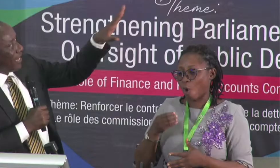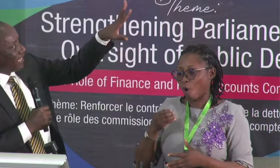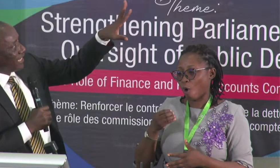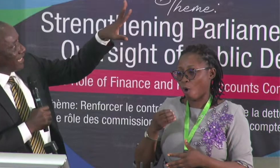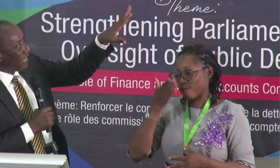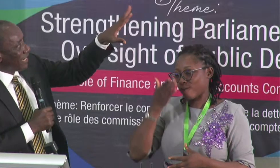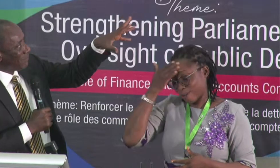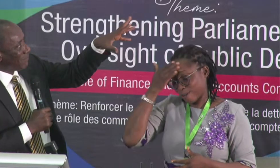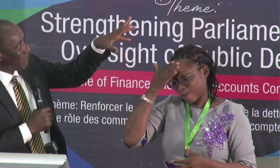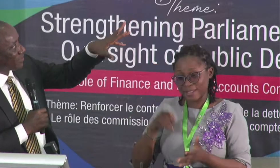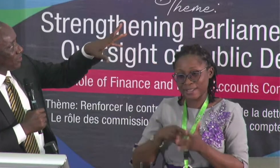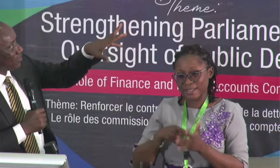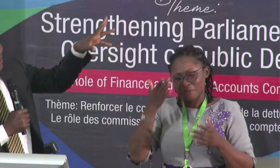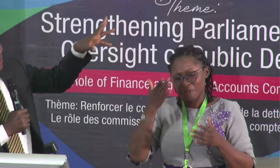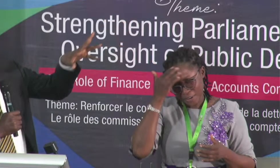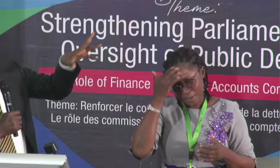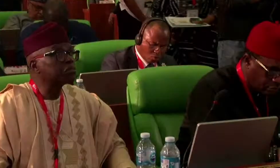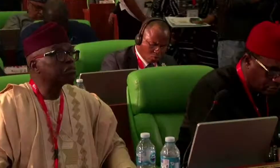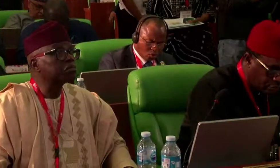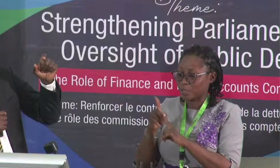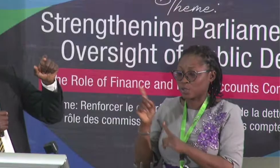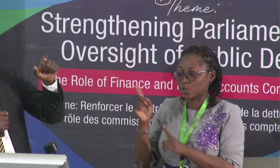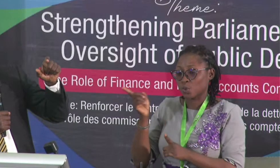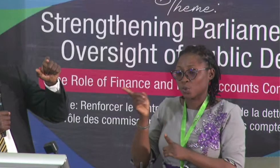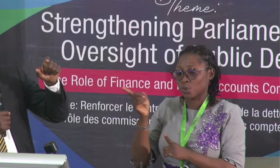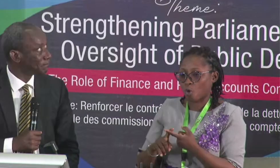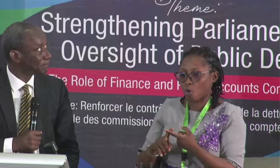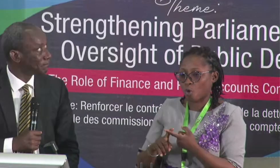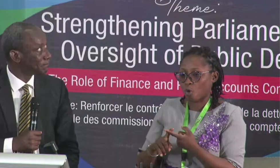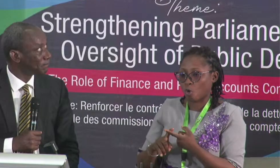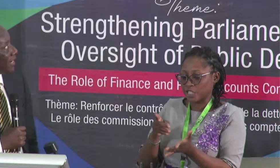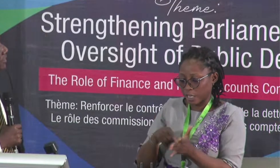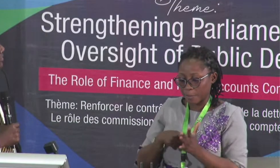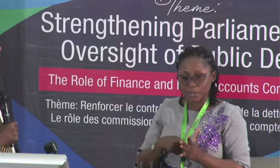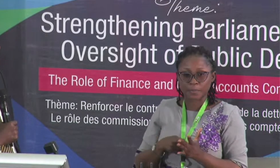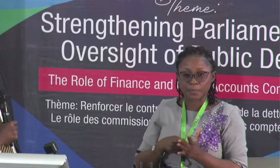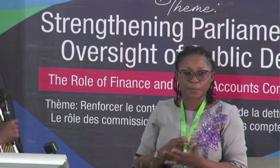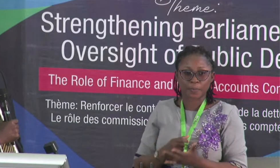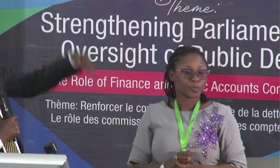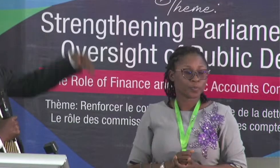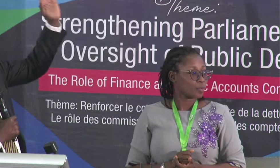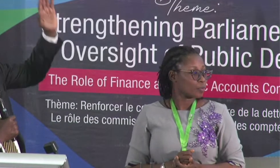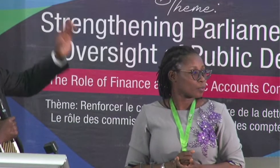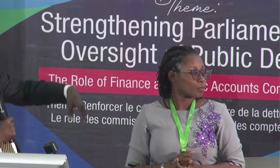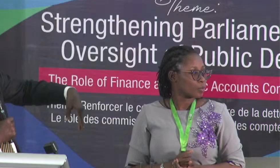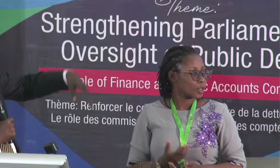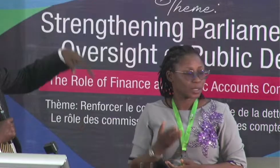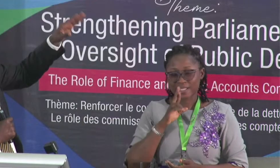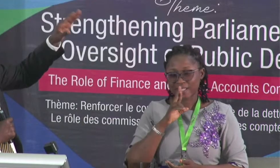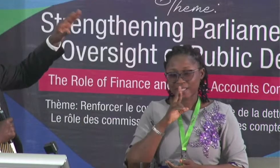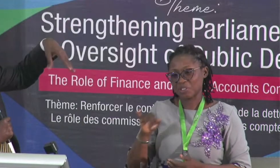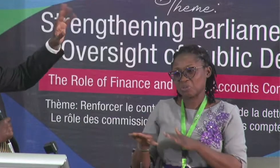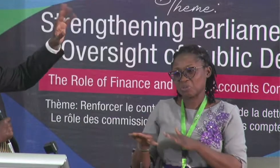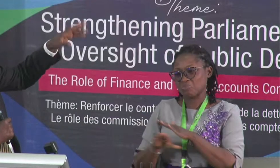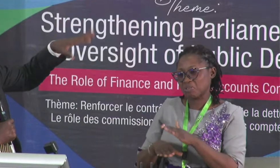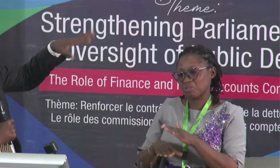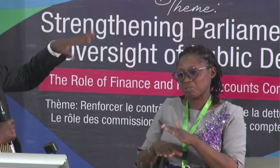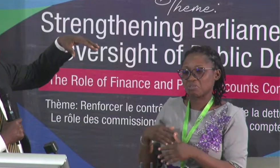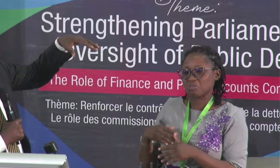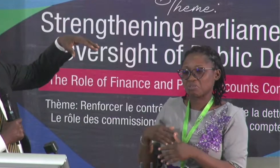Now, let's forget the mathematics. What this means is that as we affect your, so I can get to, okay. These are just basic timeline. Next